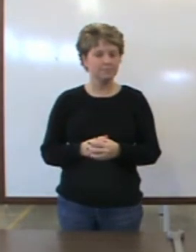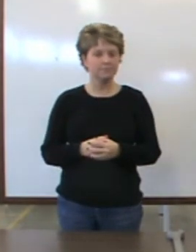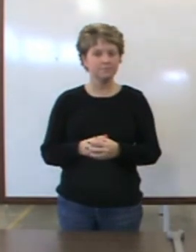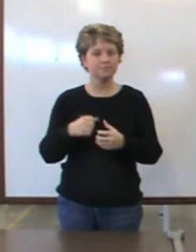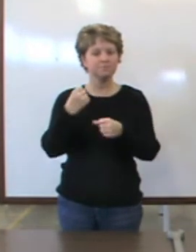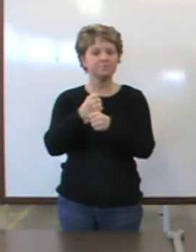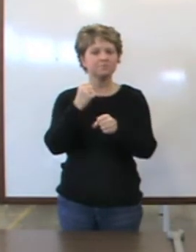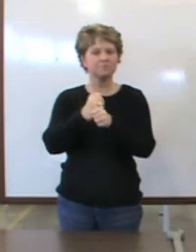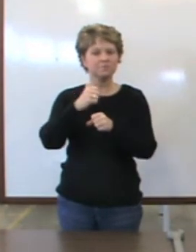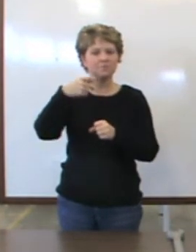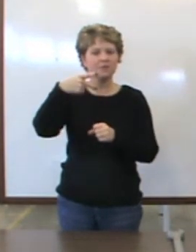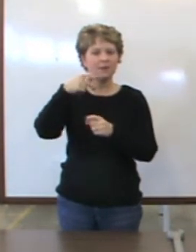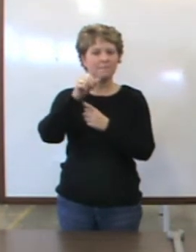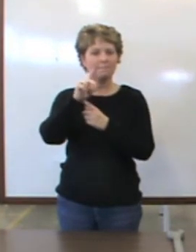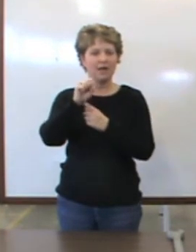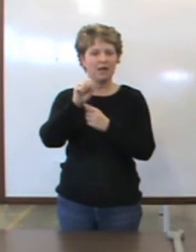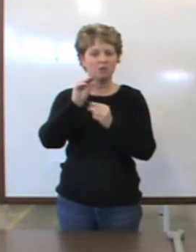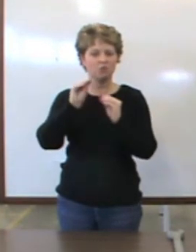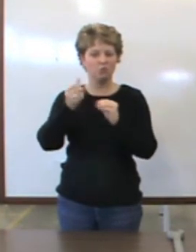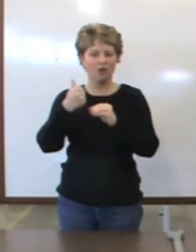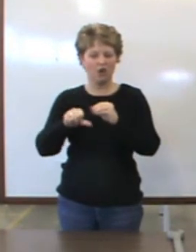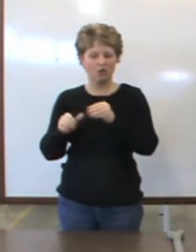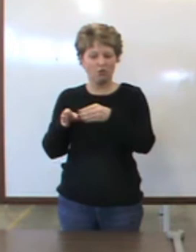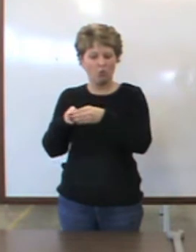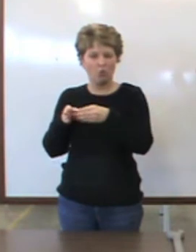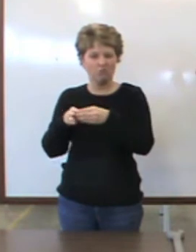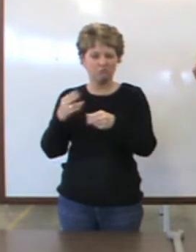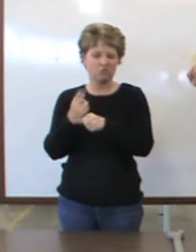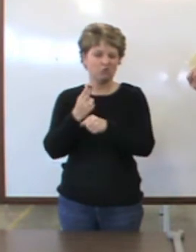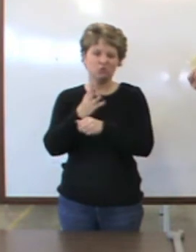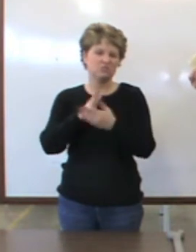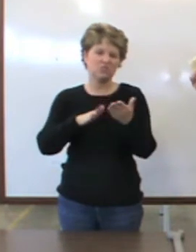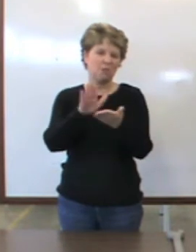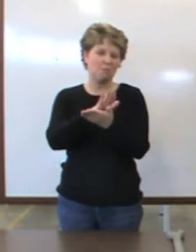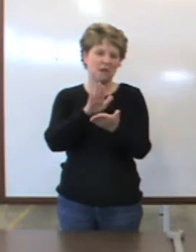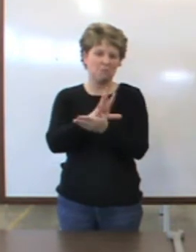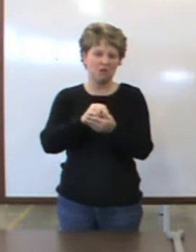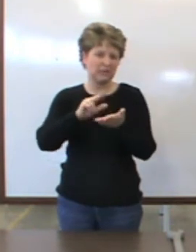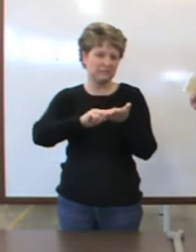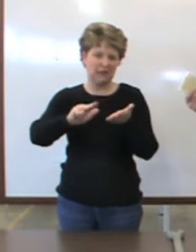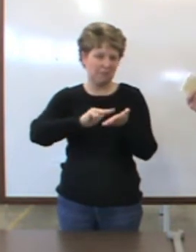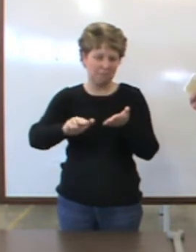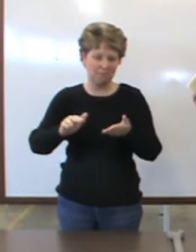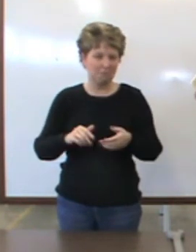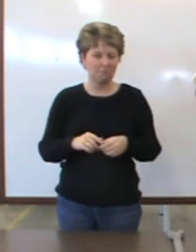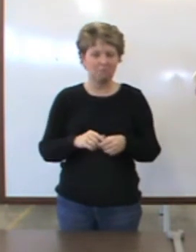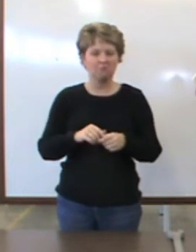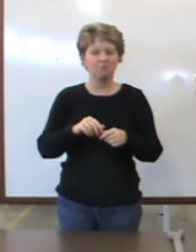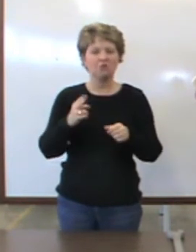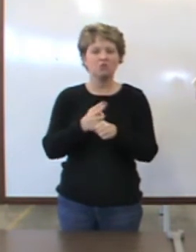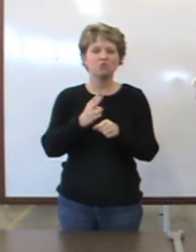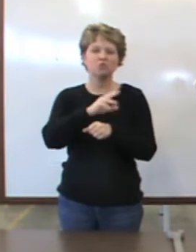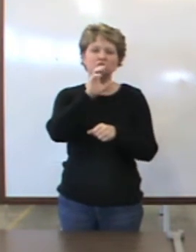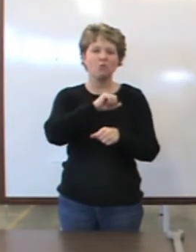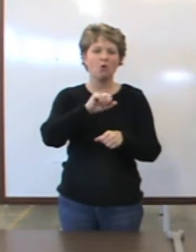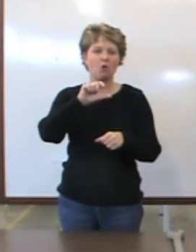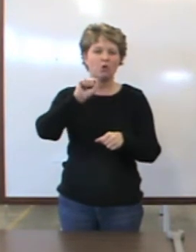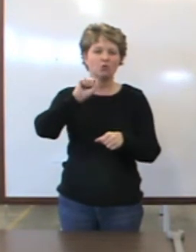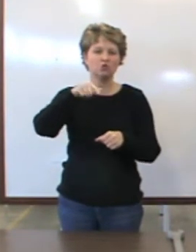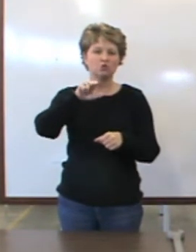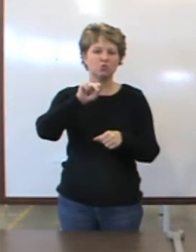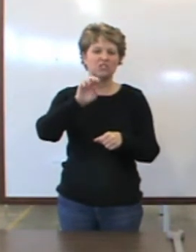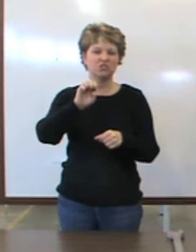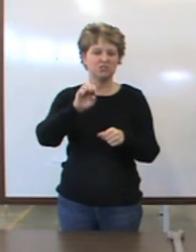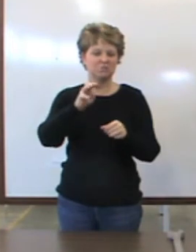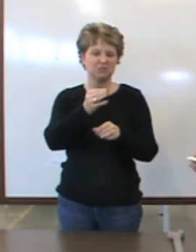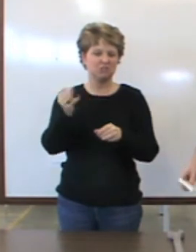I make little pads to put under the corners. I just use some paper and some masking tape. You could use some old squeegee material. Whatever